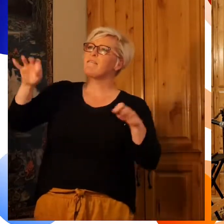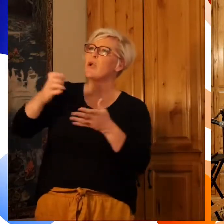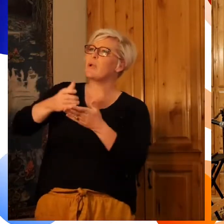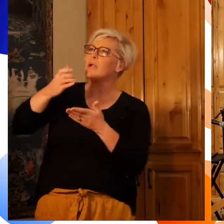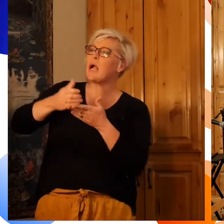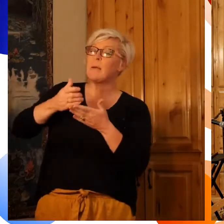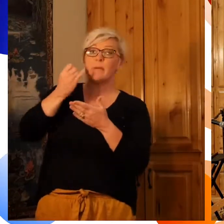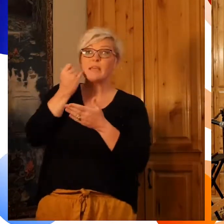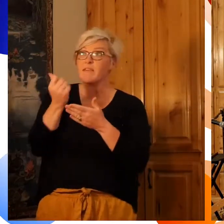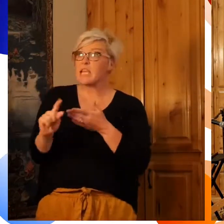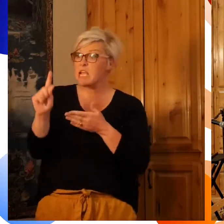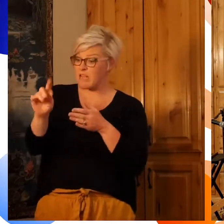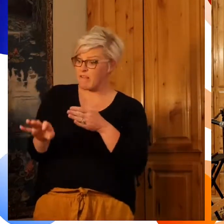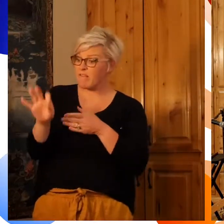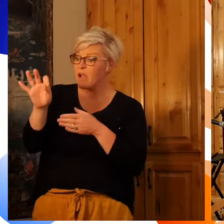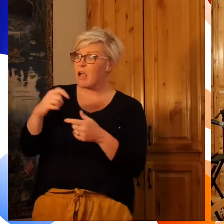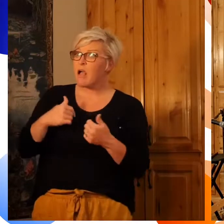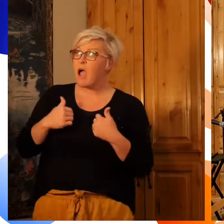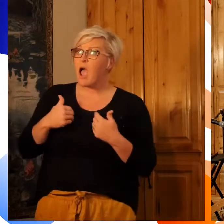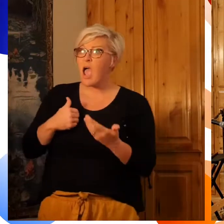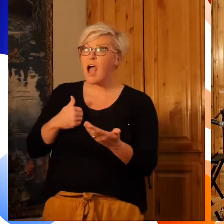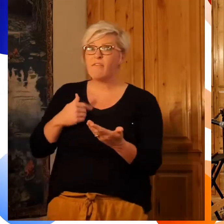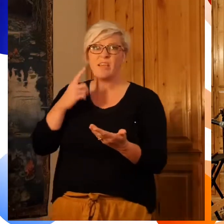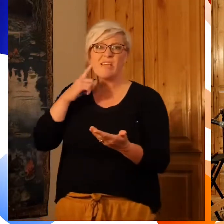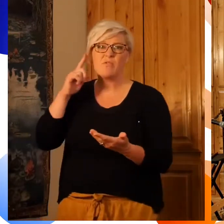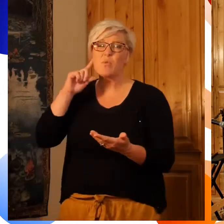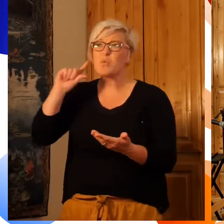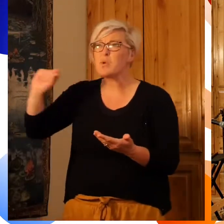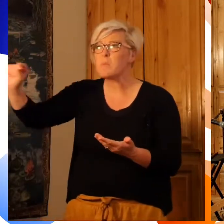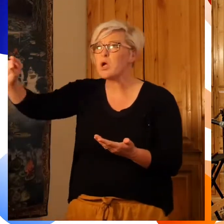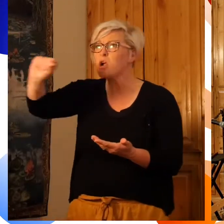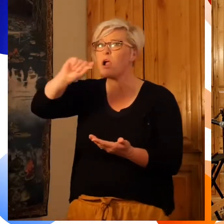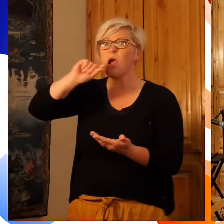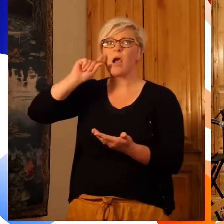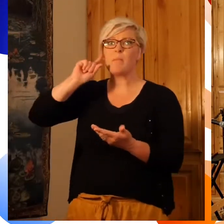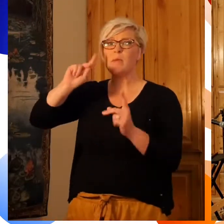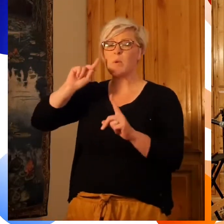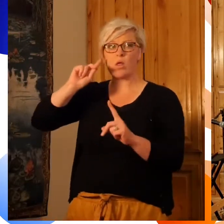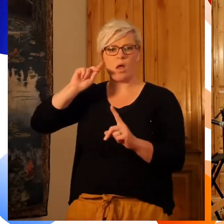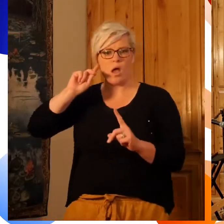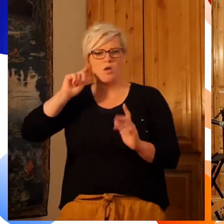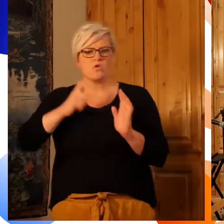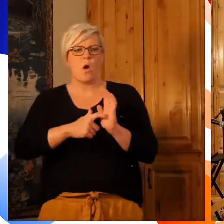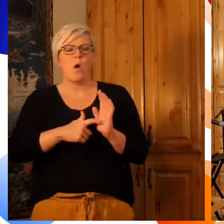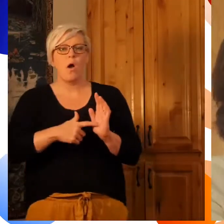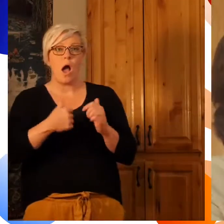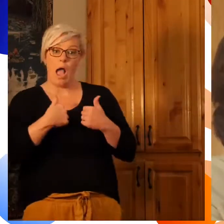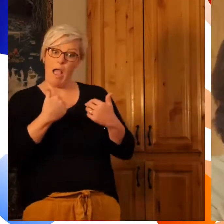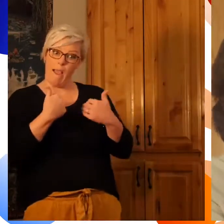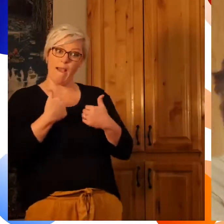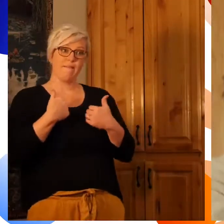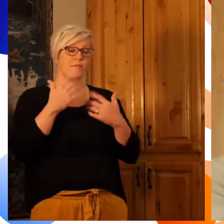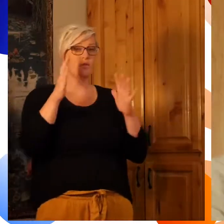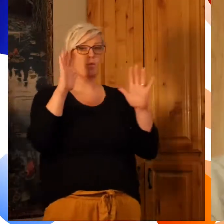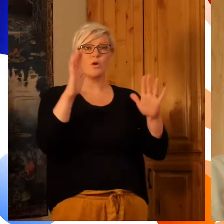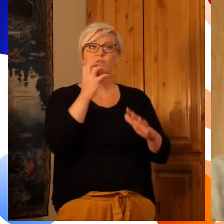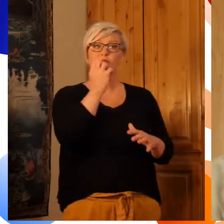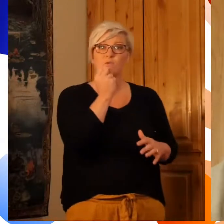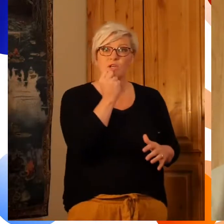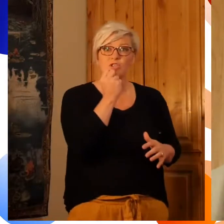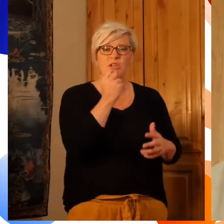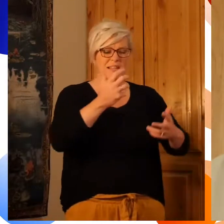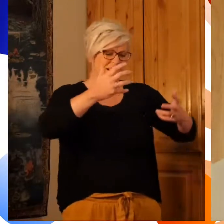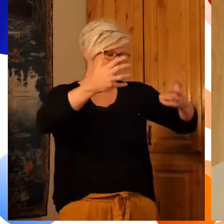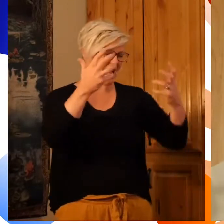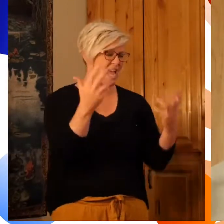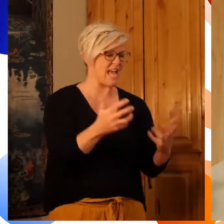I had this, a rumor got around that I had this great treasure in my house, heavy gold with all of these jewels